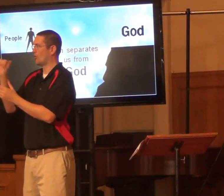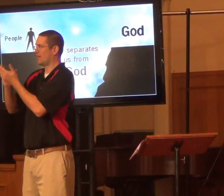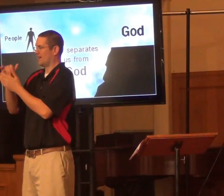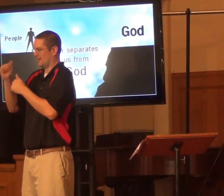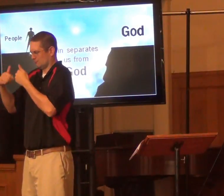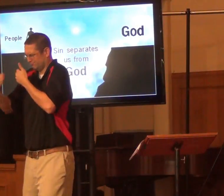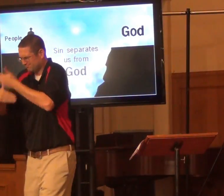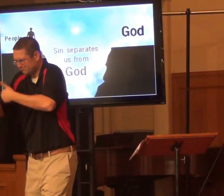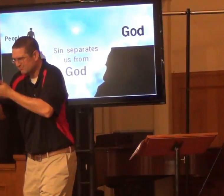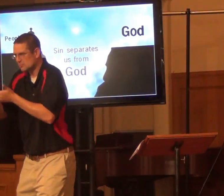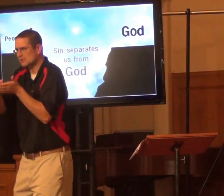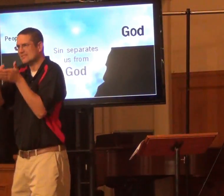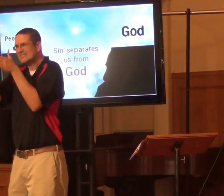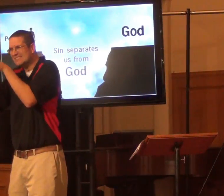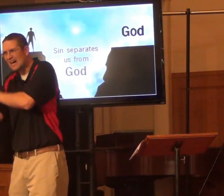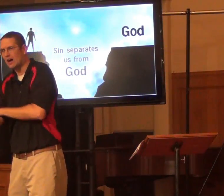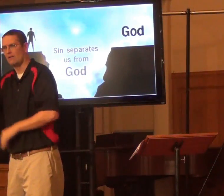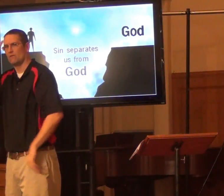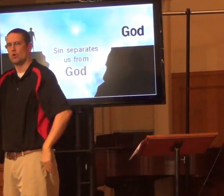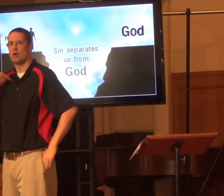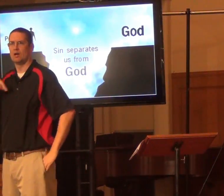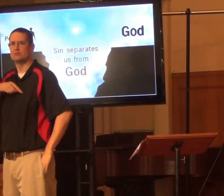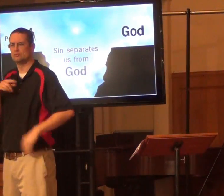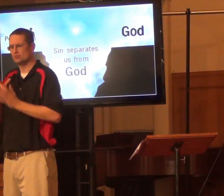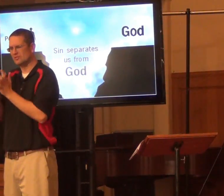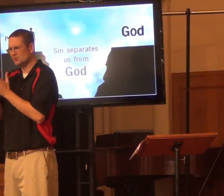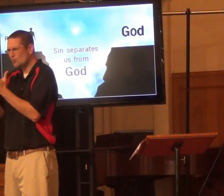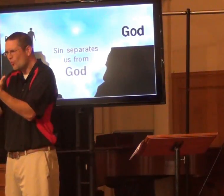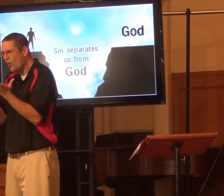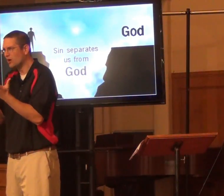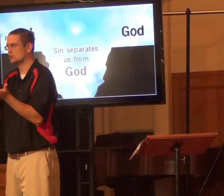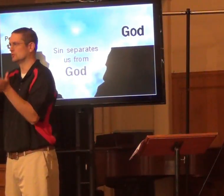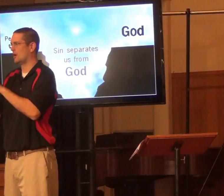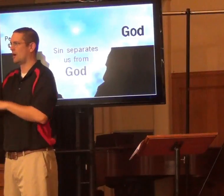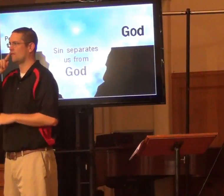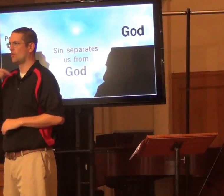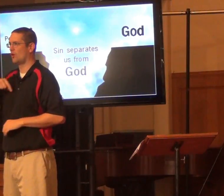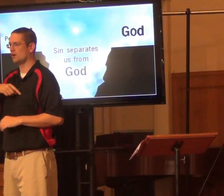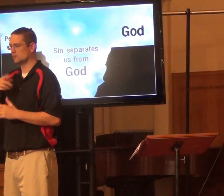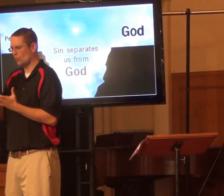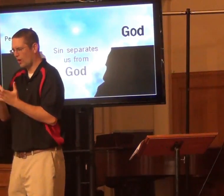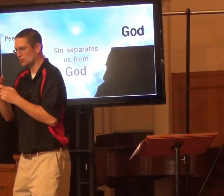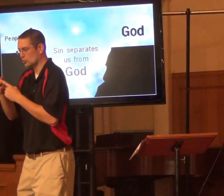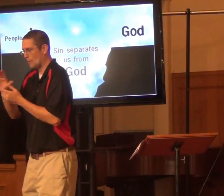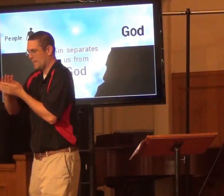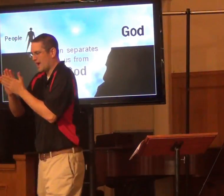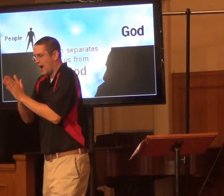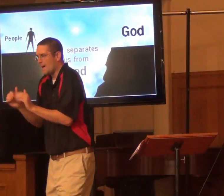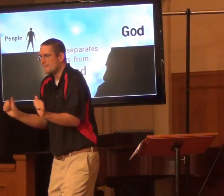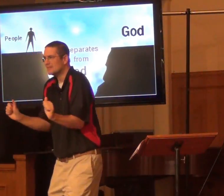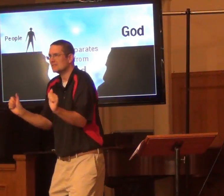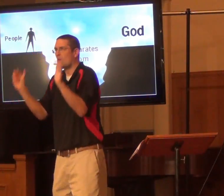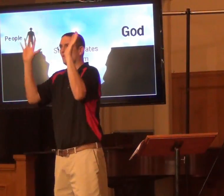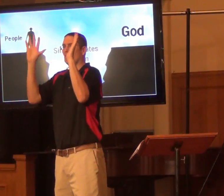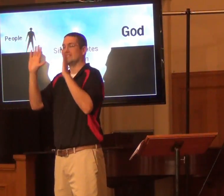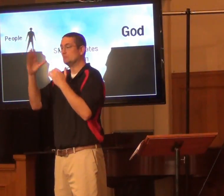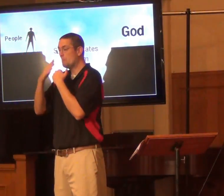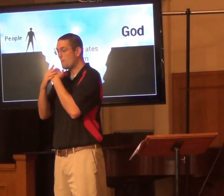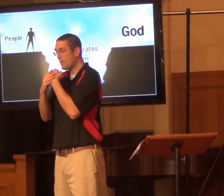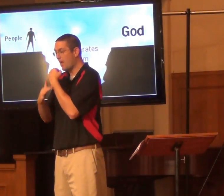Judas betraying Him, and He died for us. Jesus wanted to die for us. He wanted to become